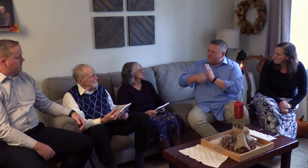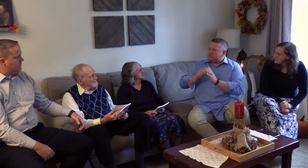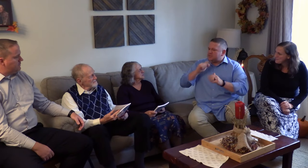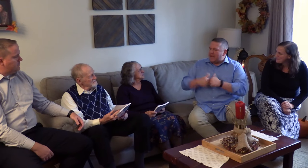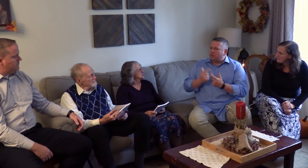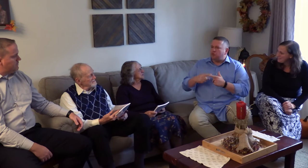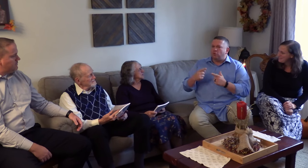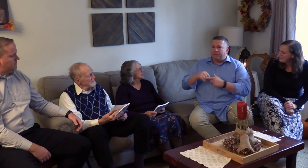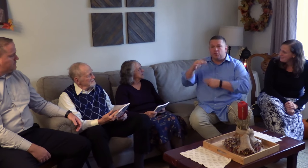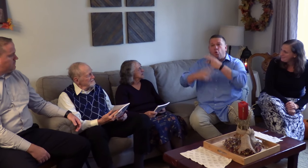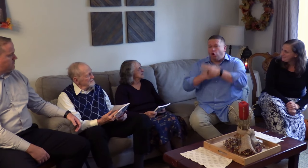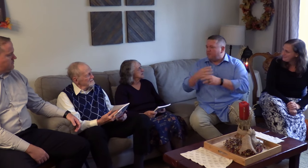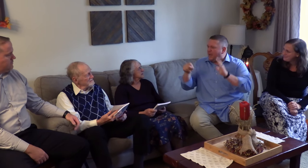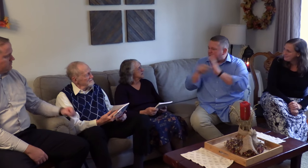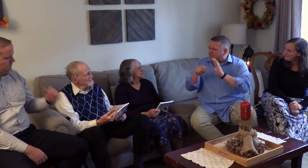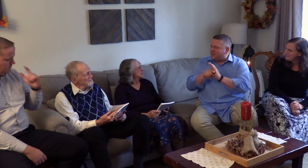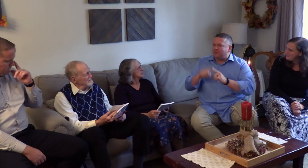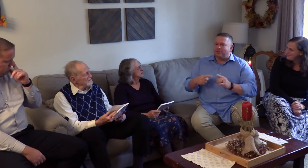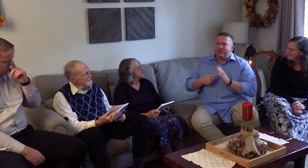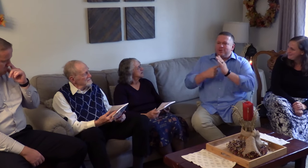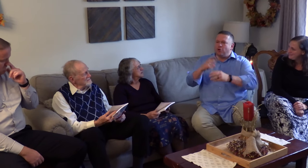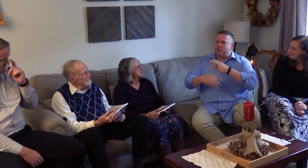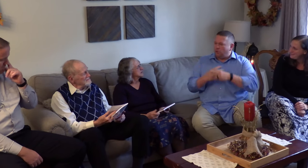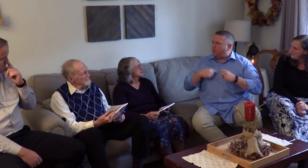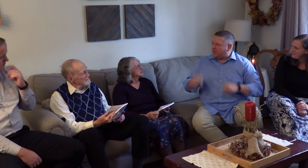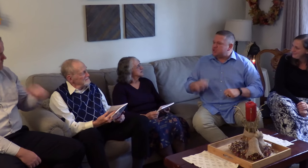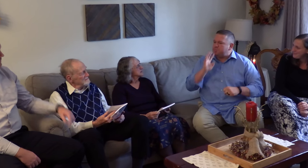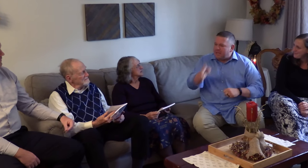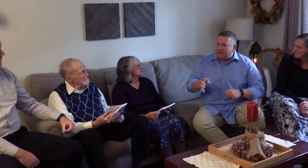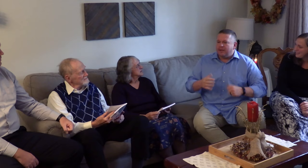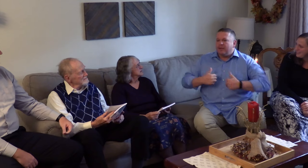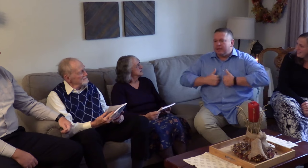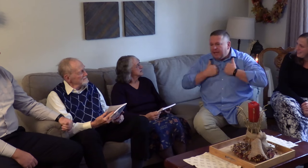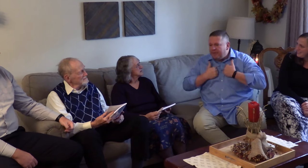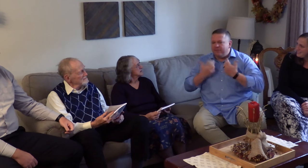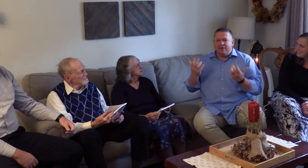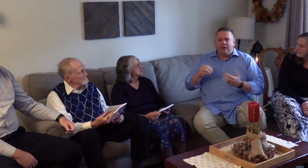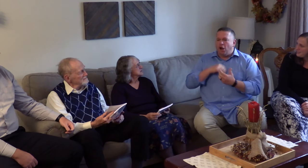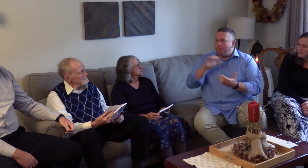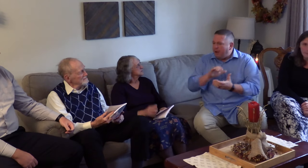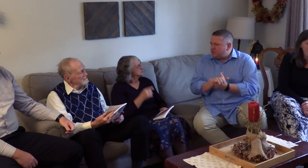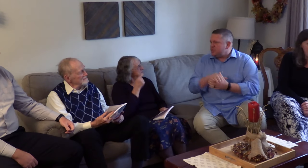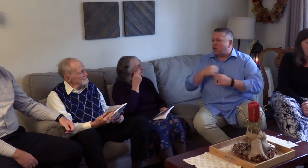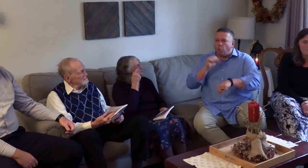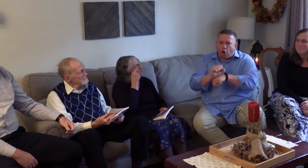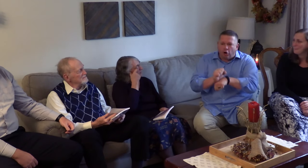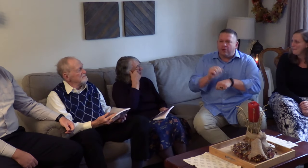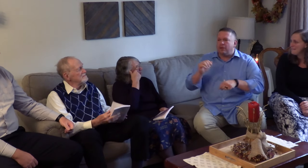emphasis is how to in this world of negativity to show this world that we can speak live in our marriages and our work in